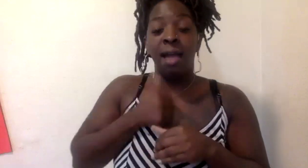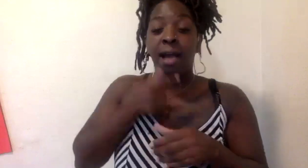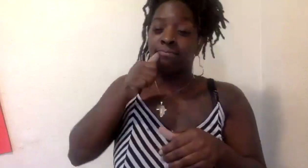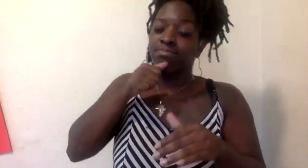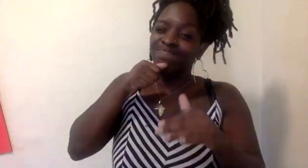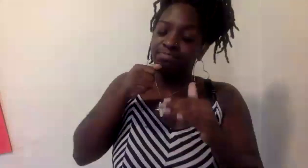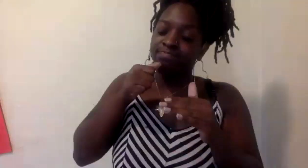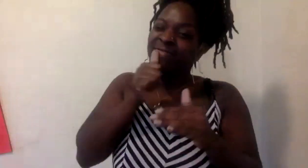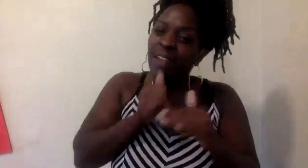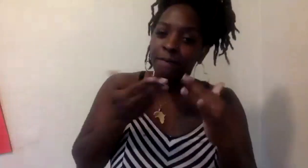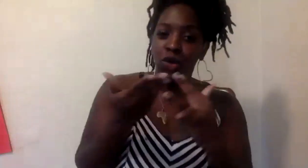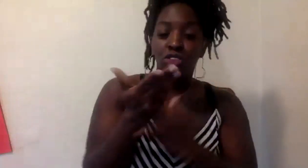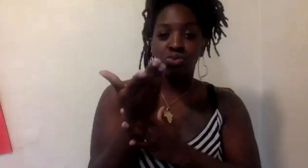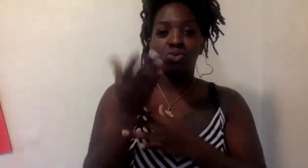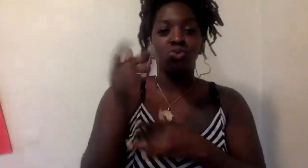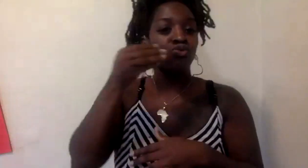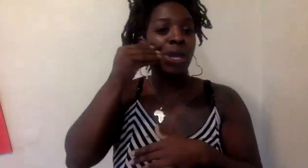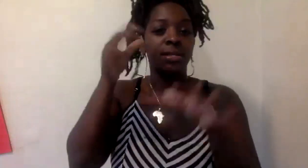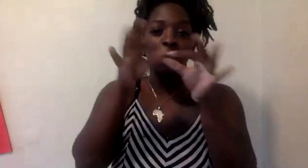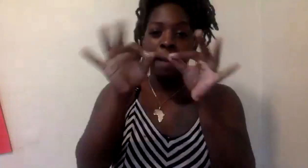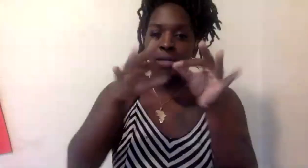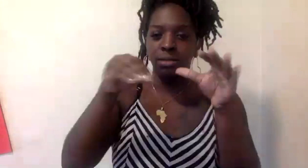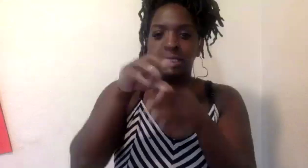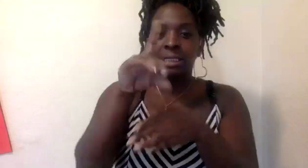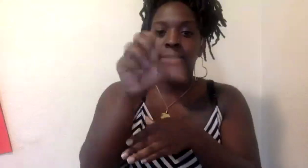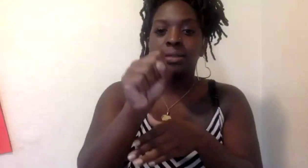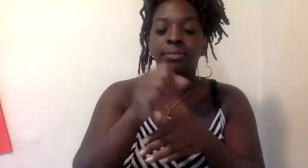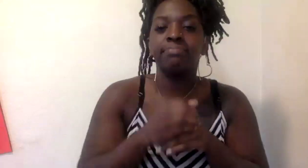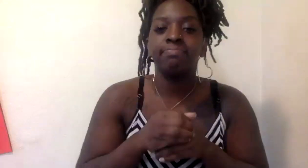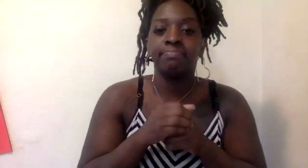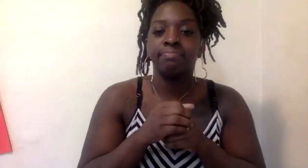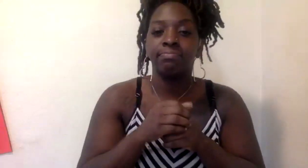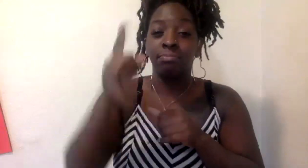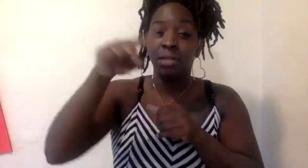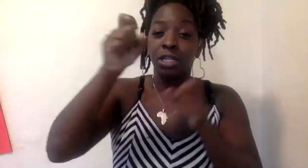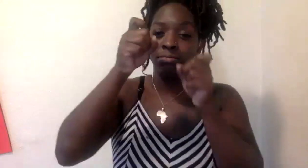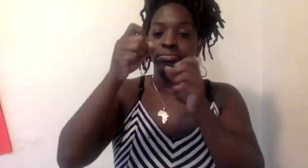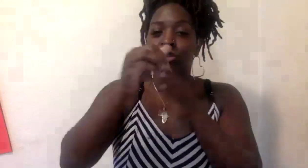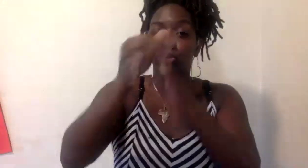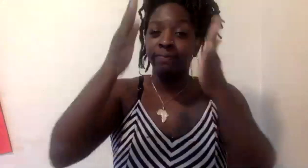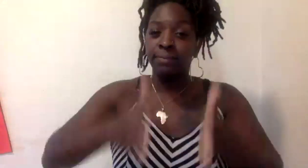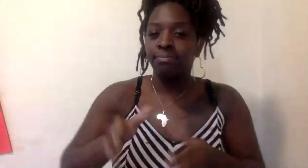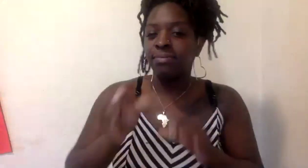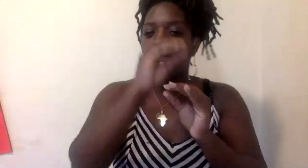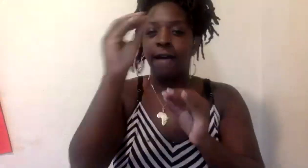there. I have suffered through systemic racism at DCS.